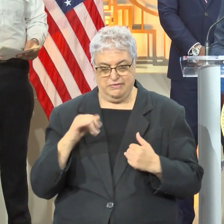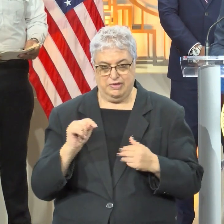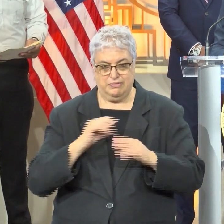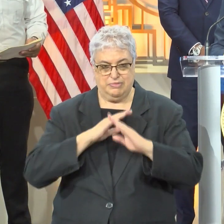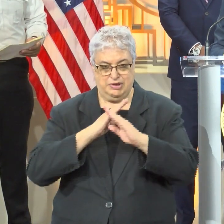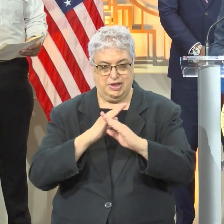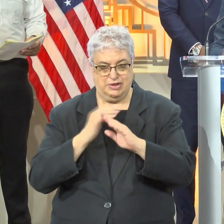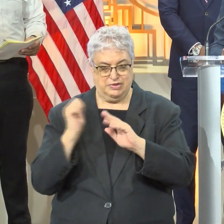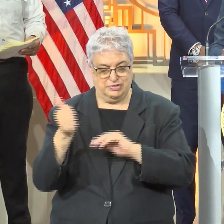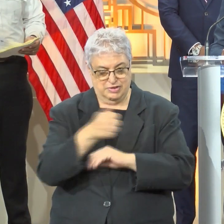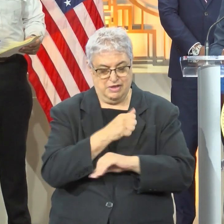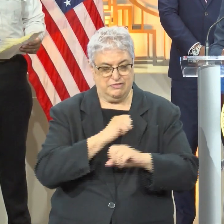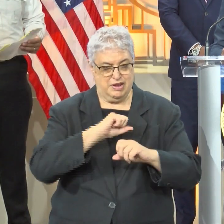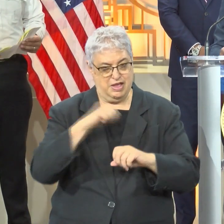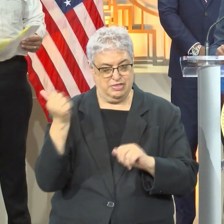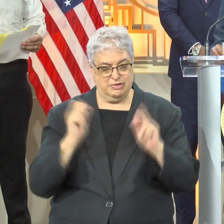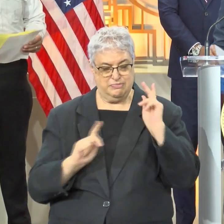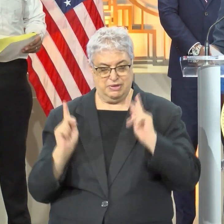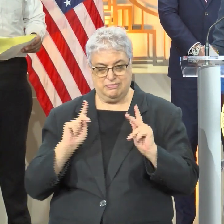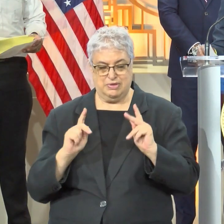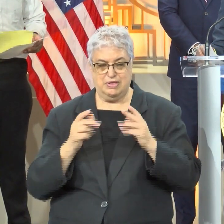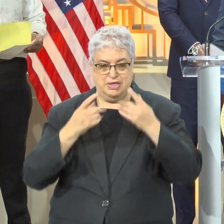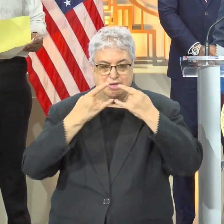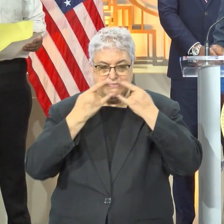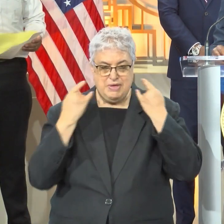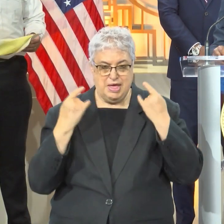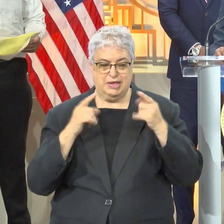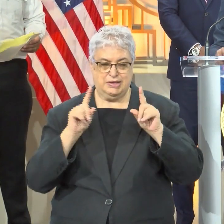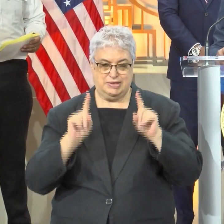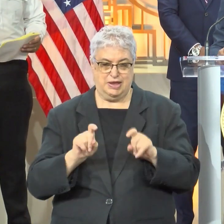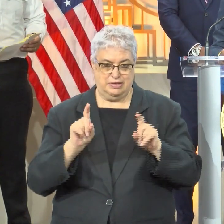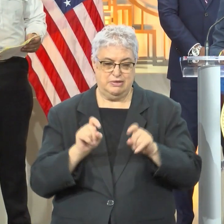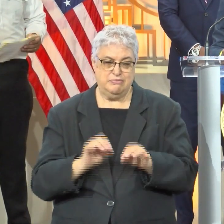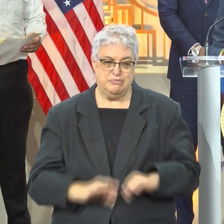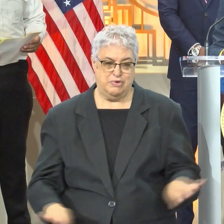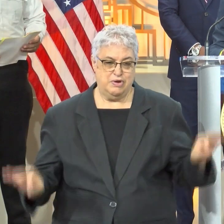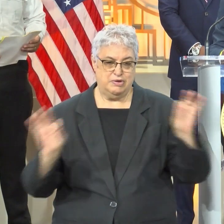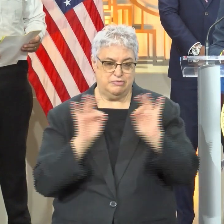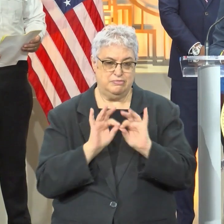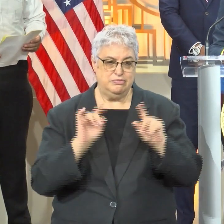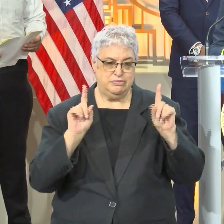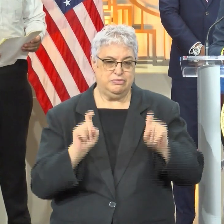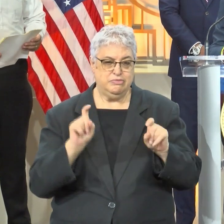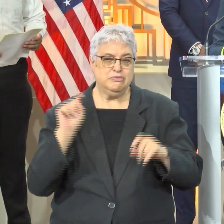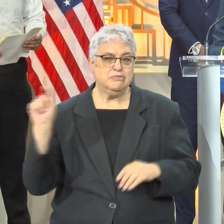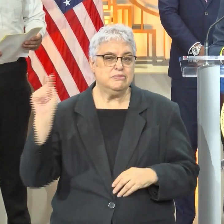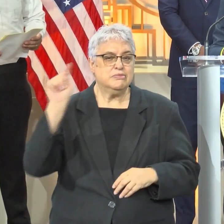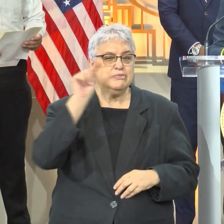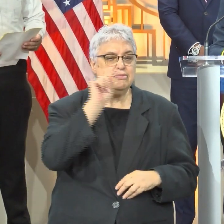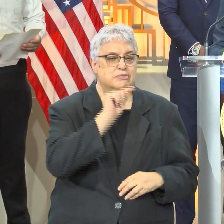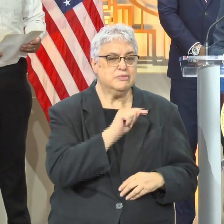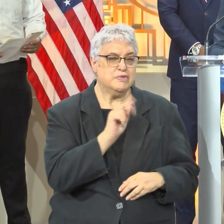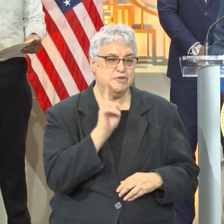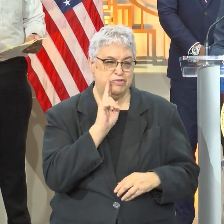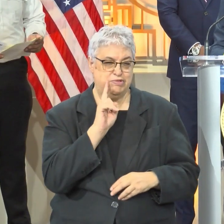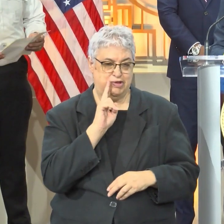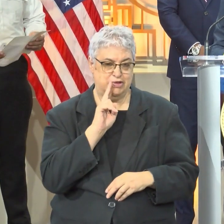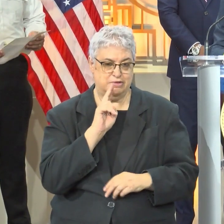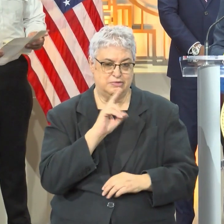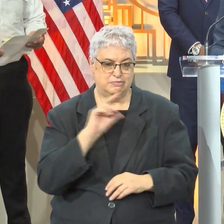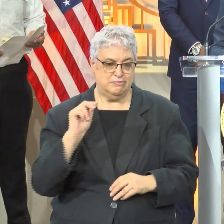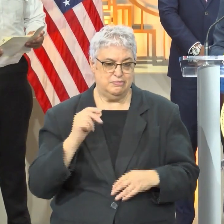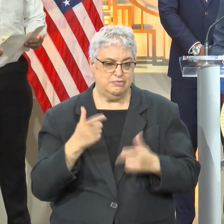yourself and others by wearing a mask and getting tested. And there are a number of testing sites that exist in the city of Houston.